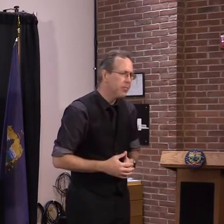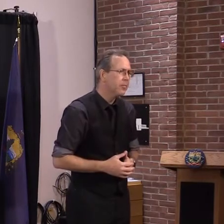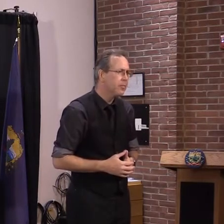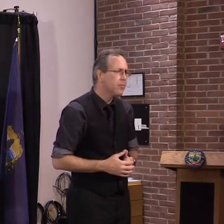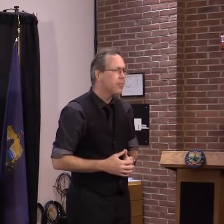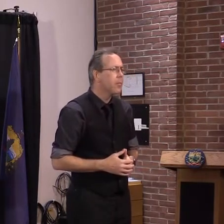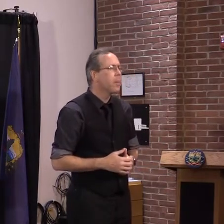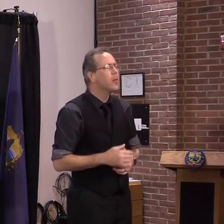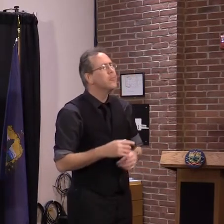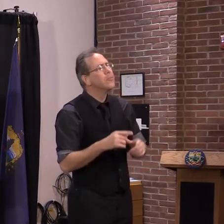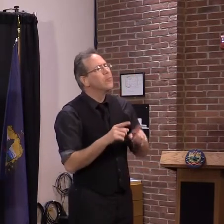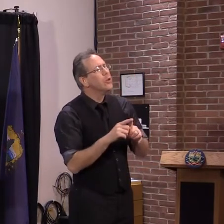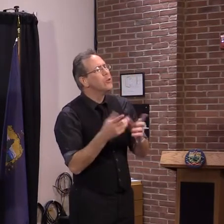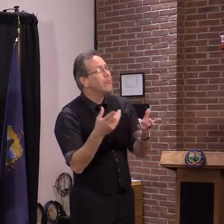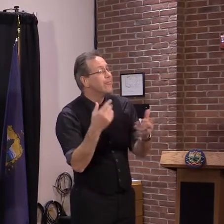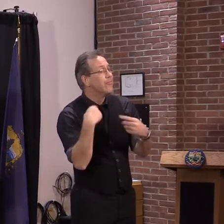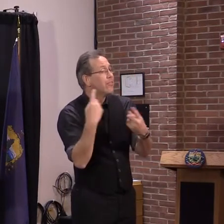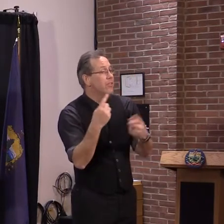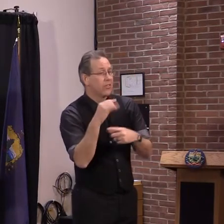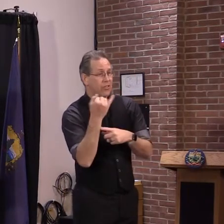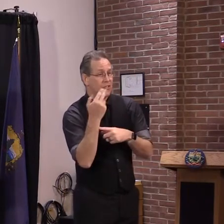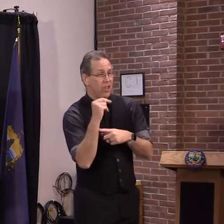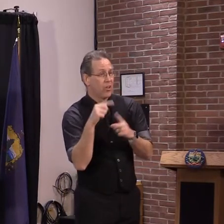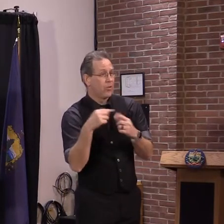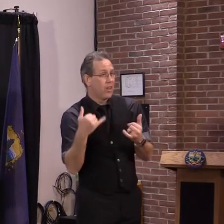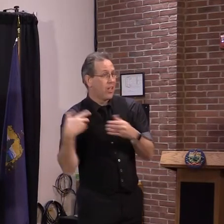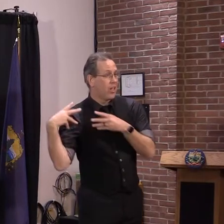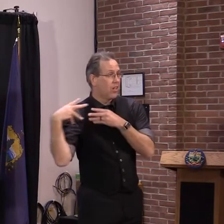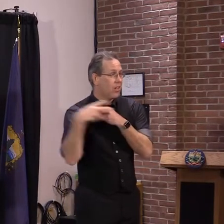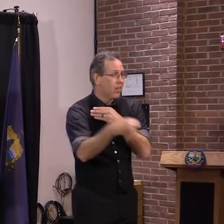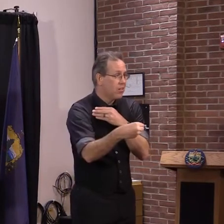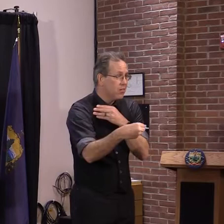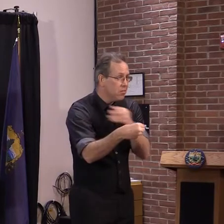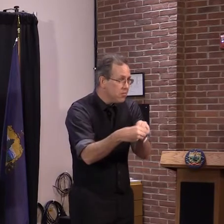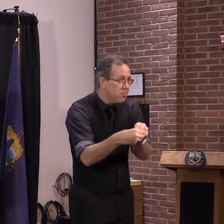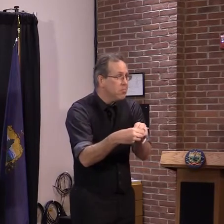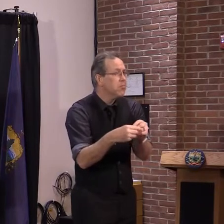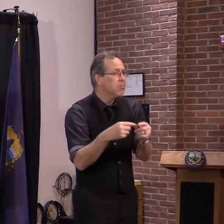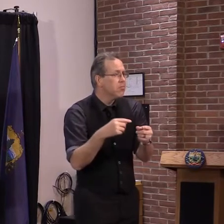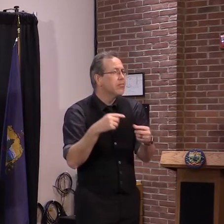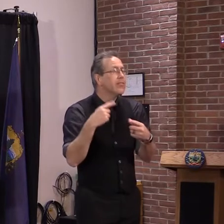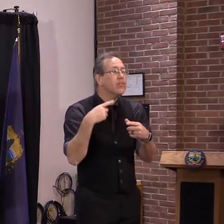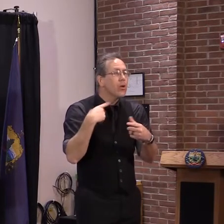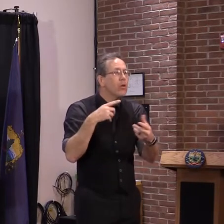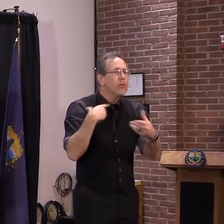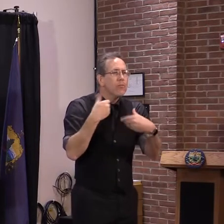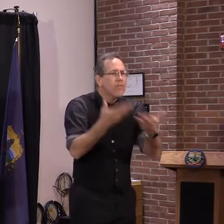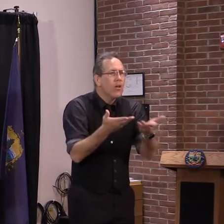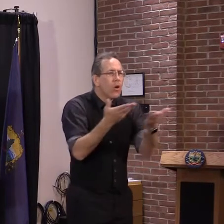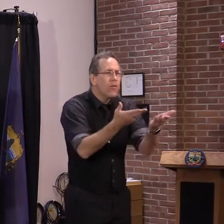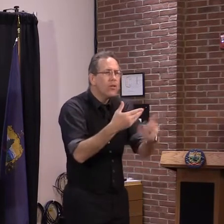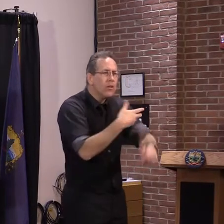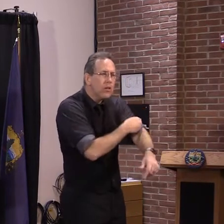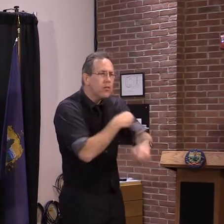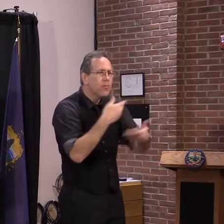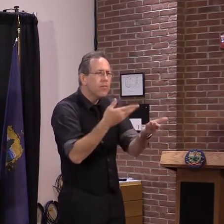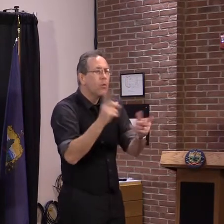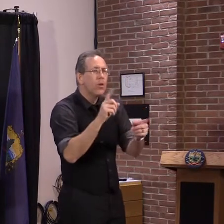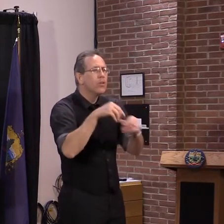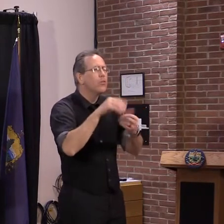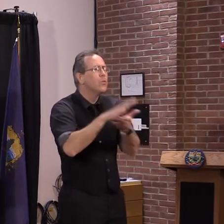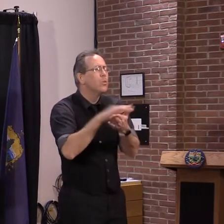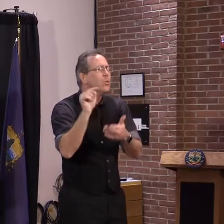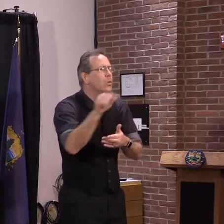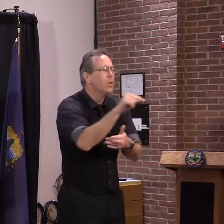through January and even now, we continue to have school-based clinics and opportunities around the